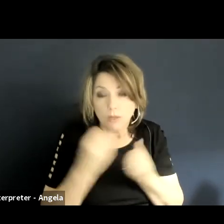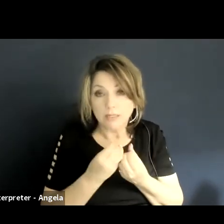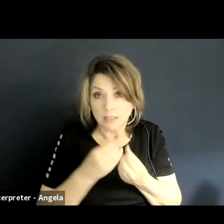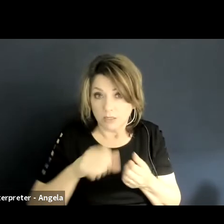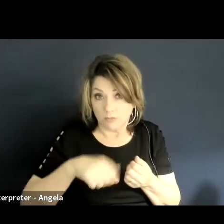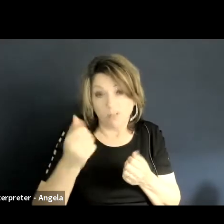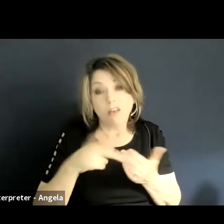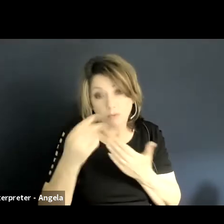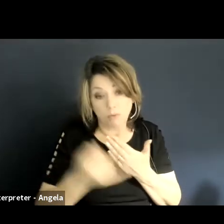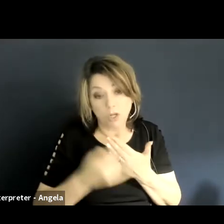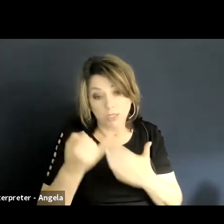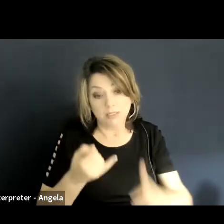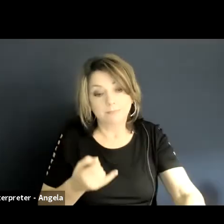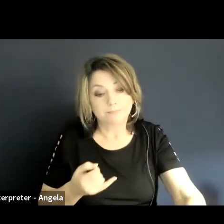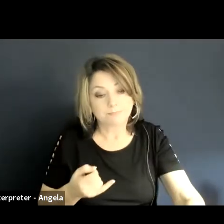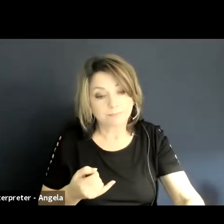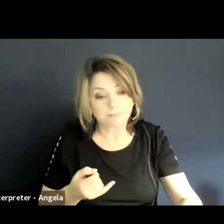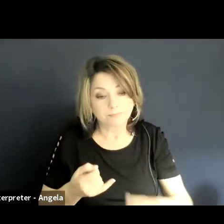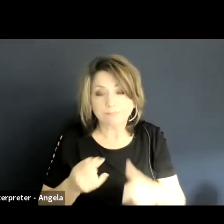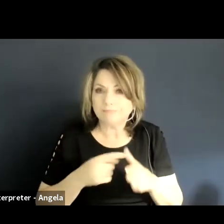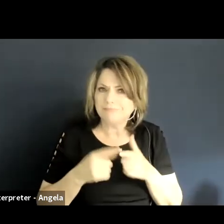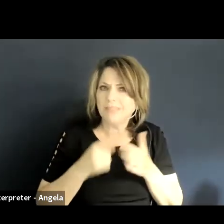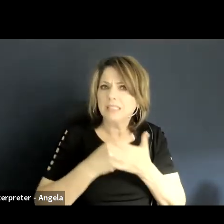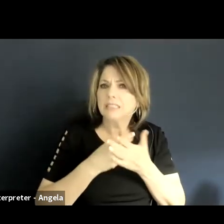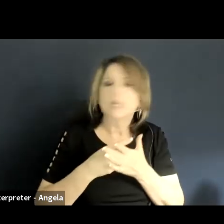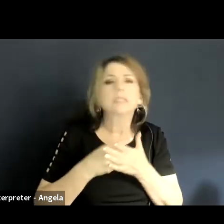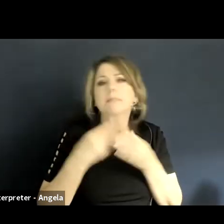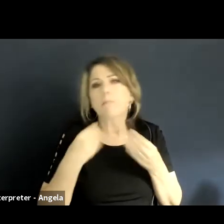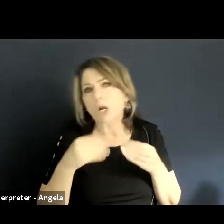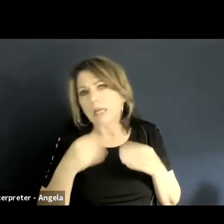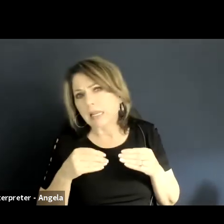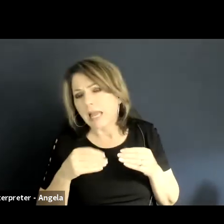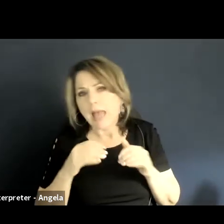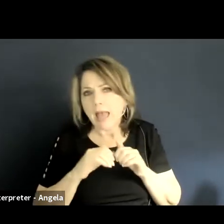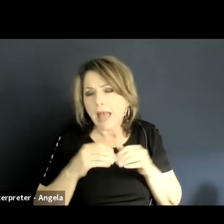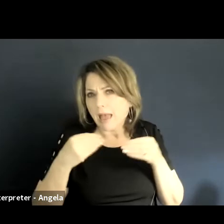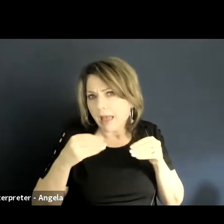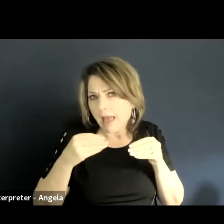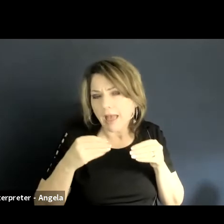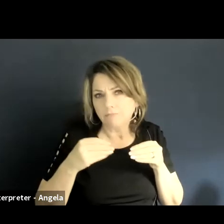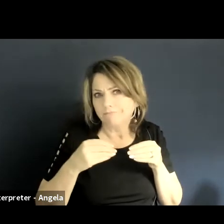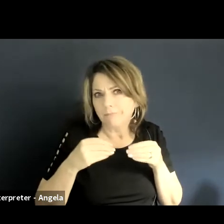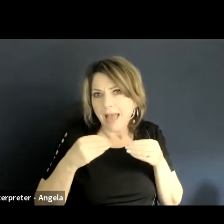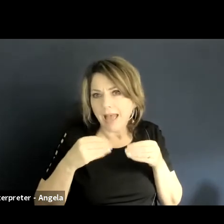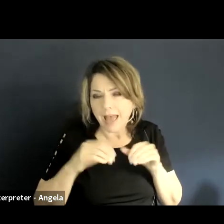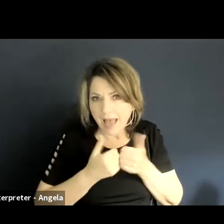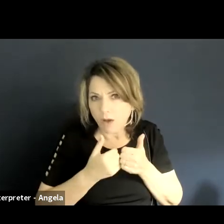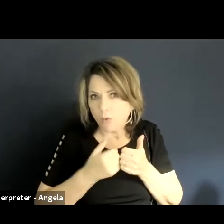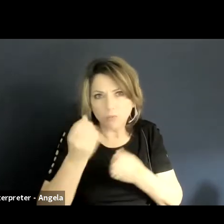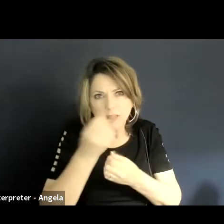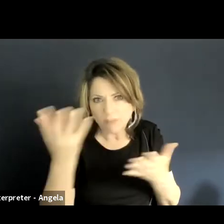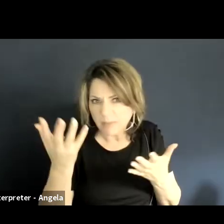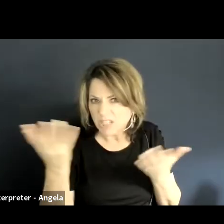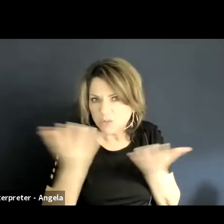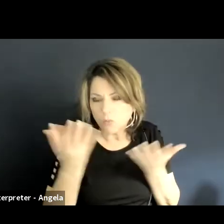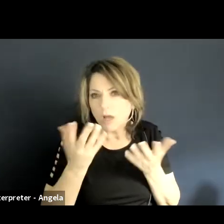projects? Then we talk about marketing. How will we market this? What information do we need? What data do we need to collect?